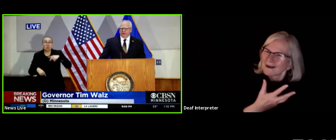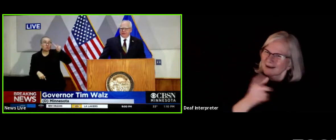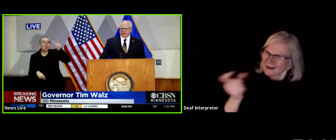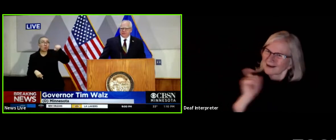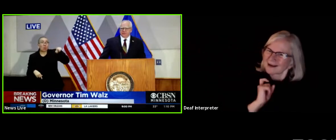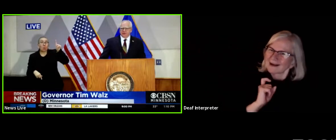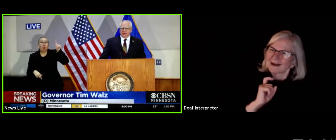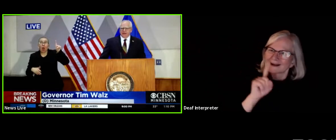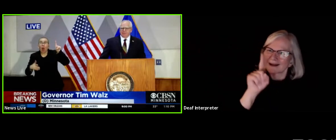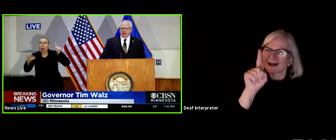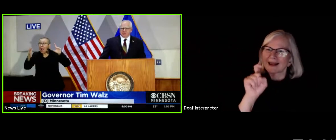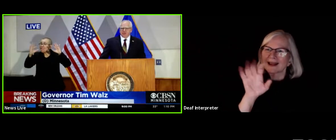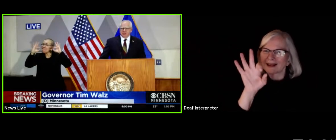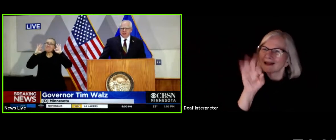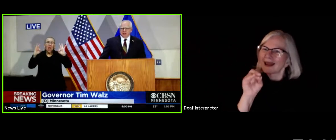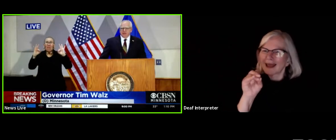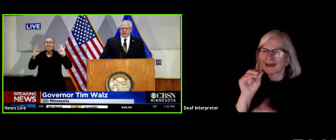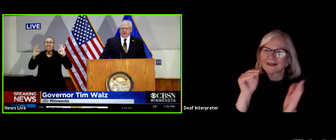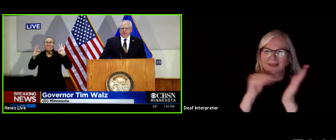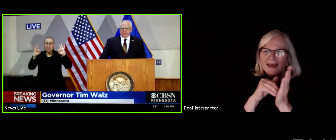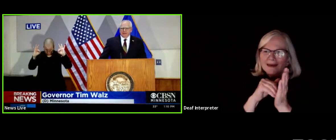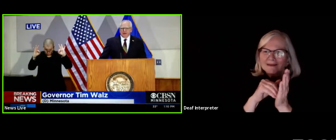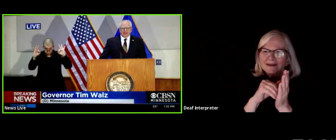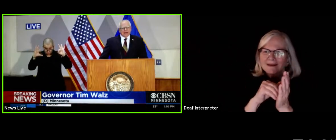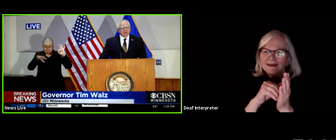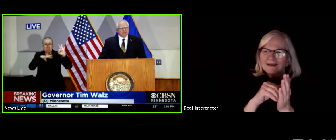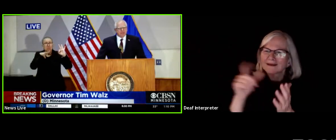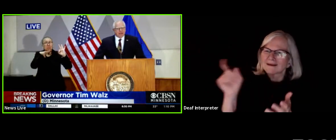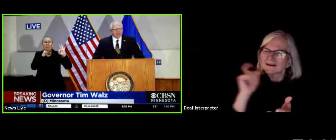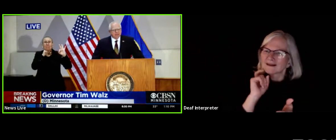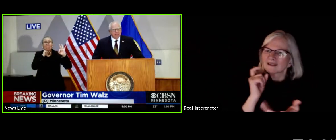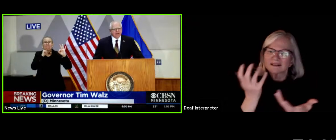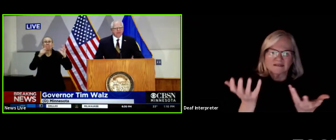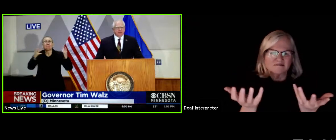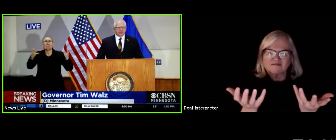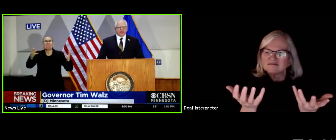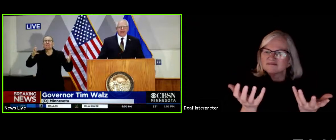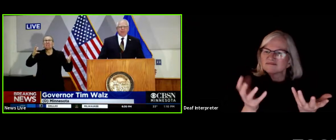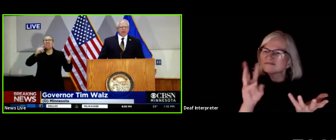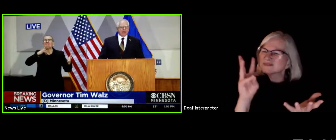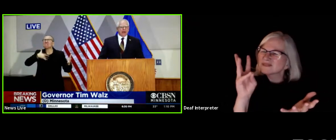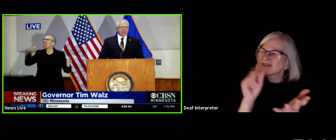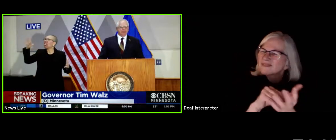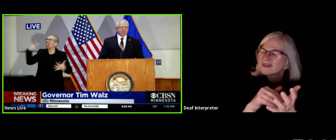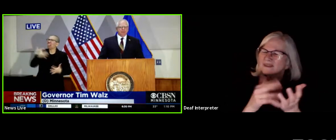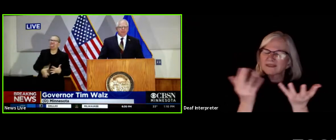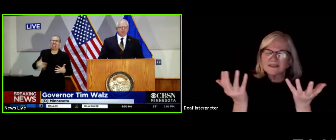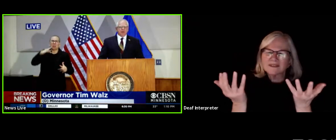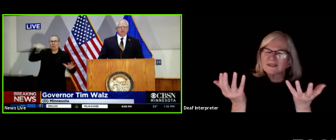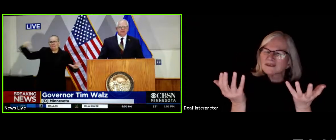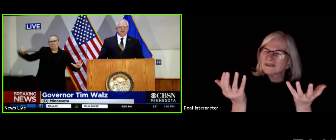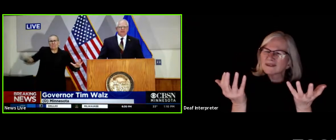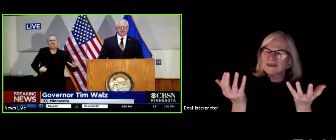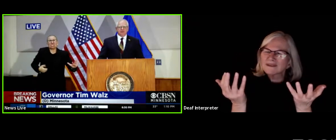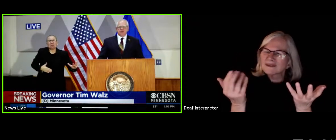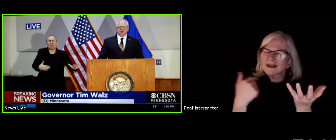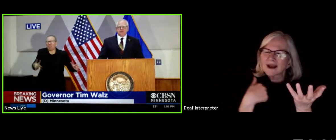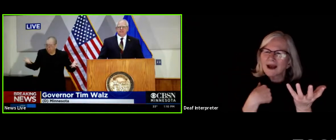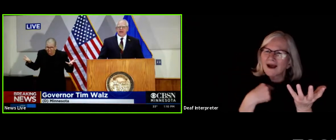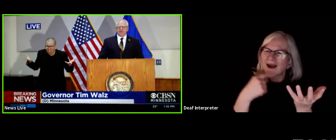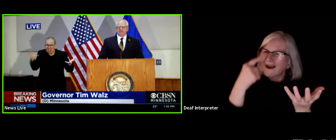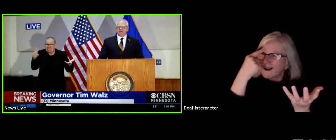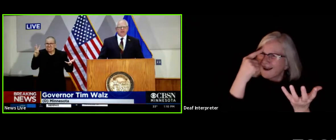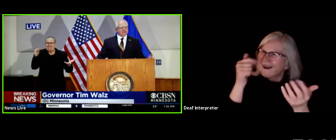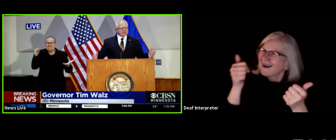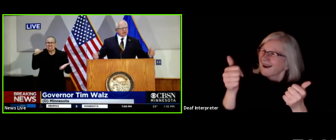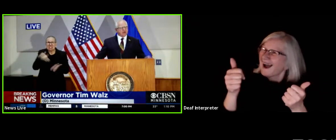And now this, gut punch that, again, I was taking the victory lap when 7 governors said release